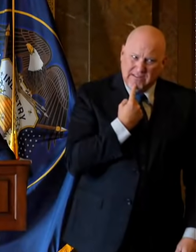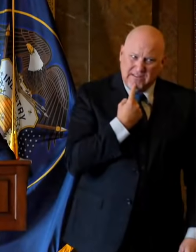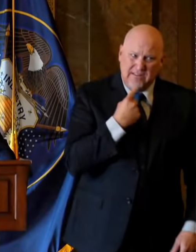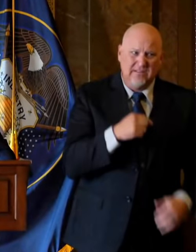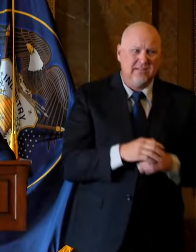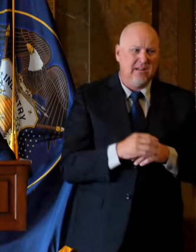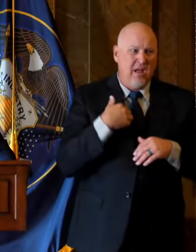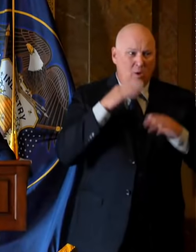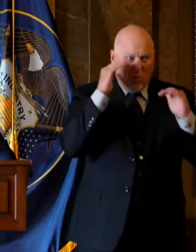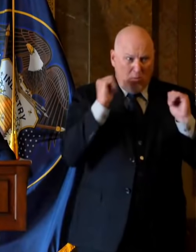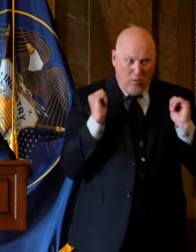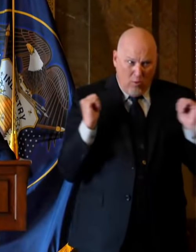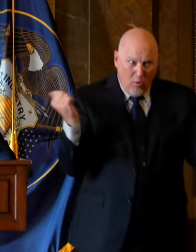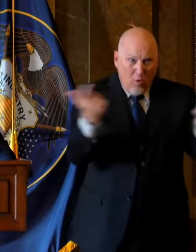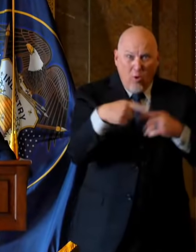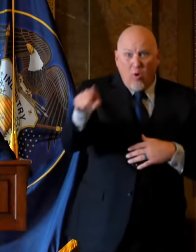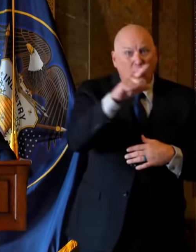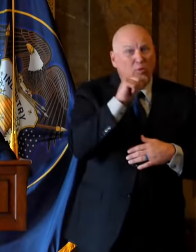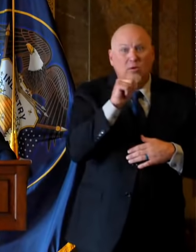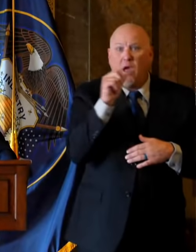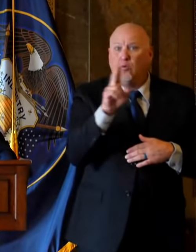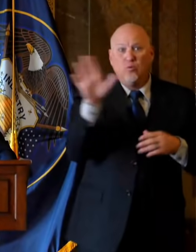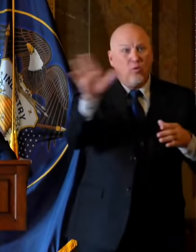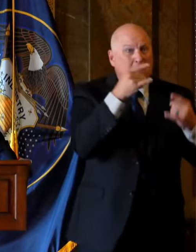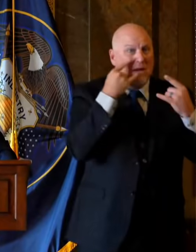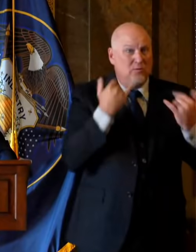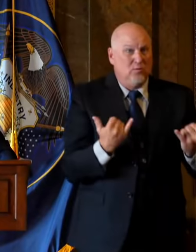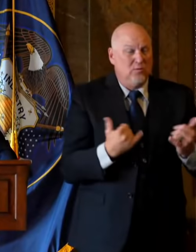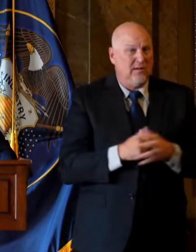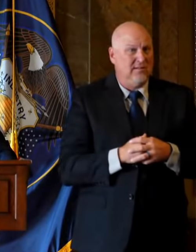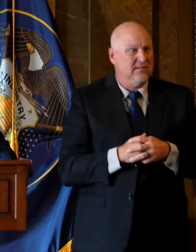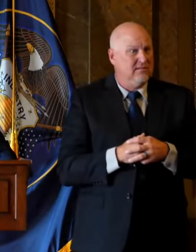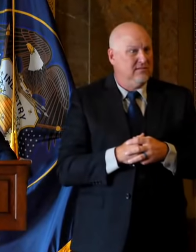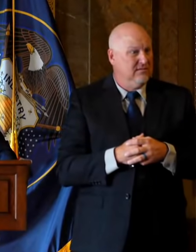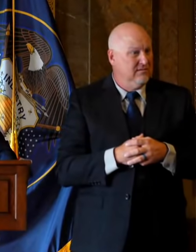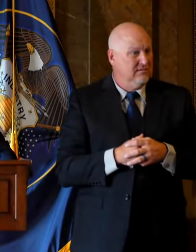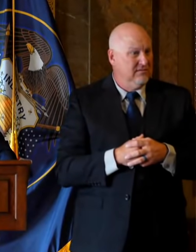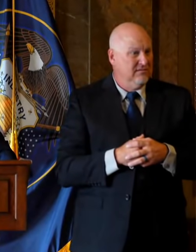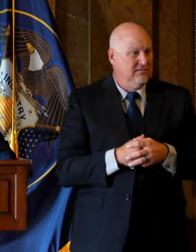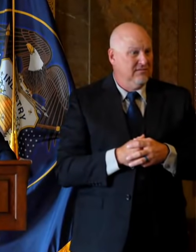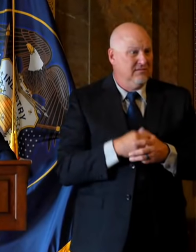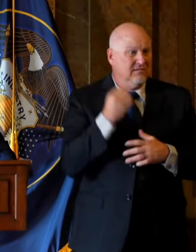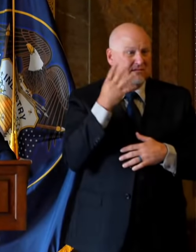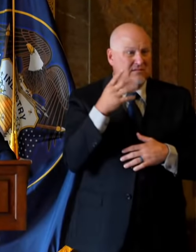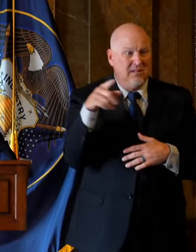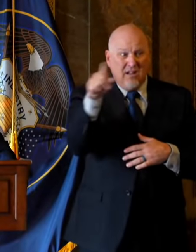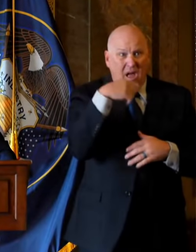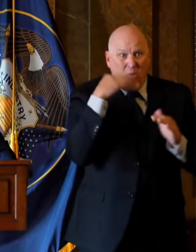variant, because if you are, you could kill me. This is serious stuff.